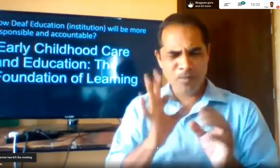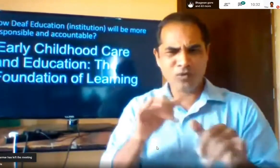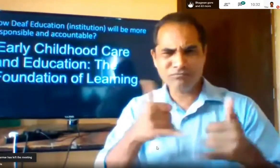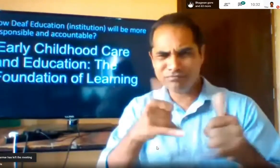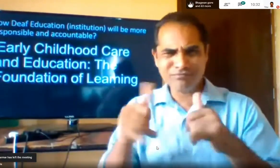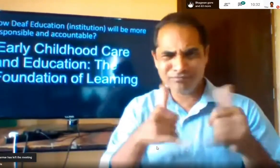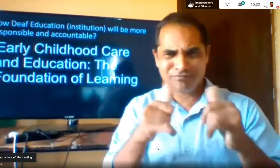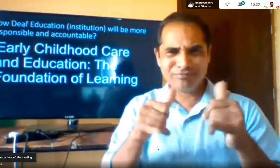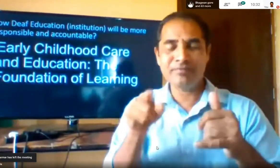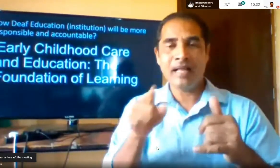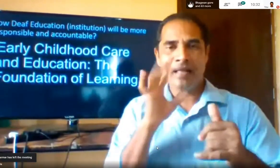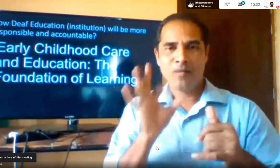class first.